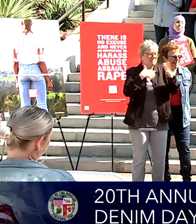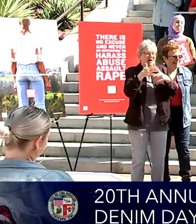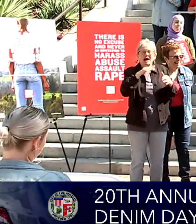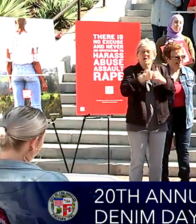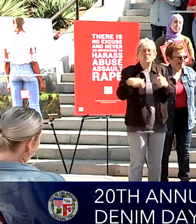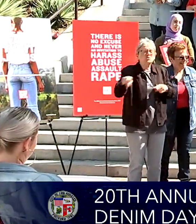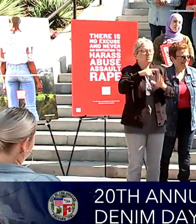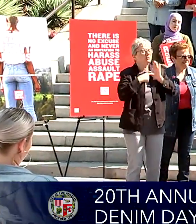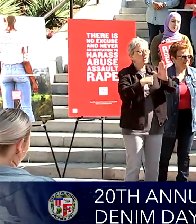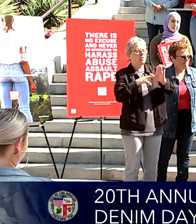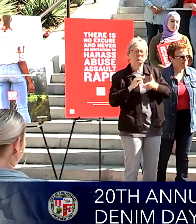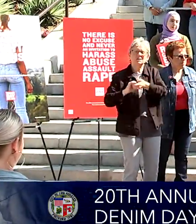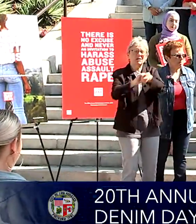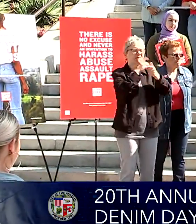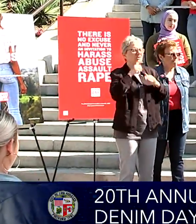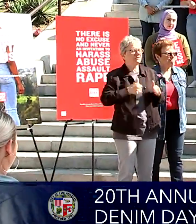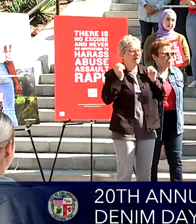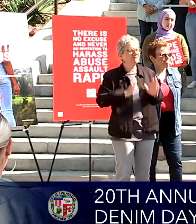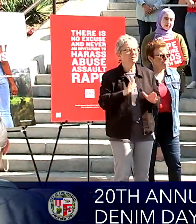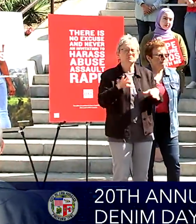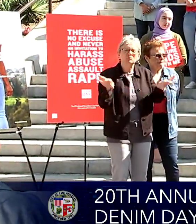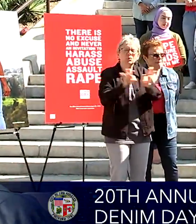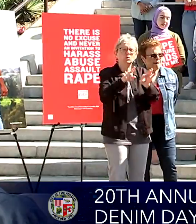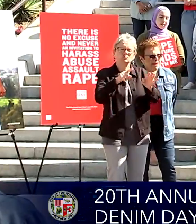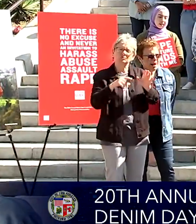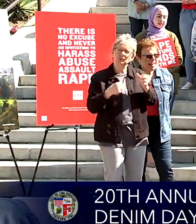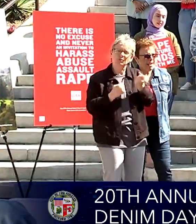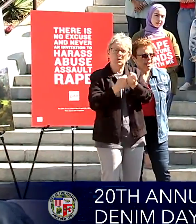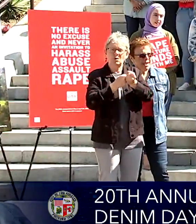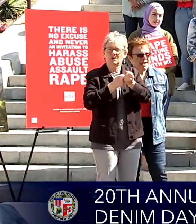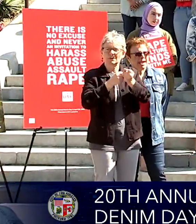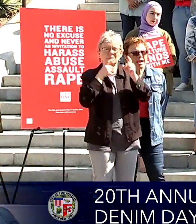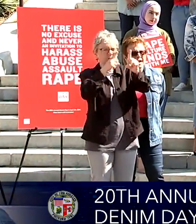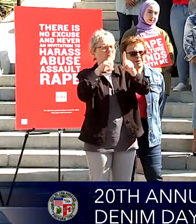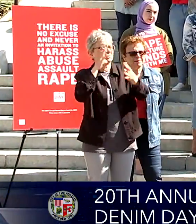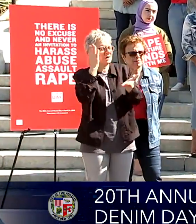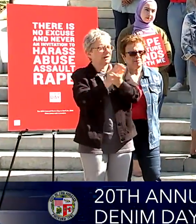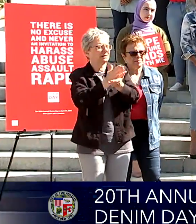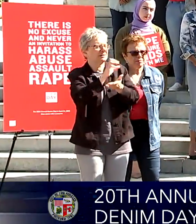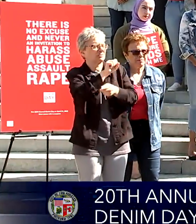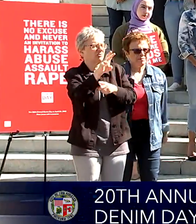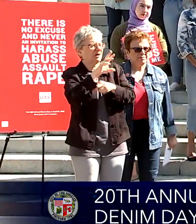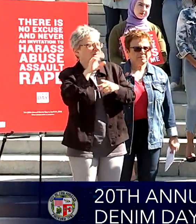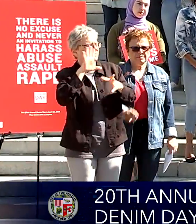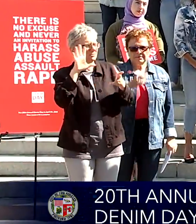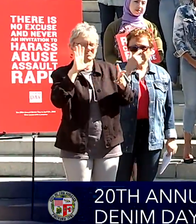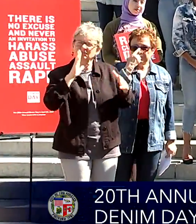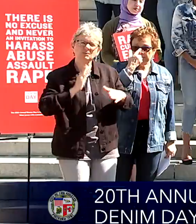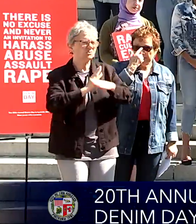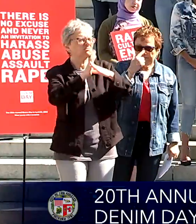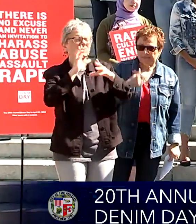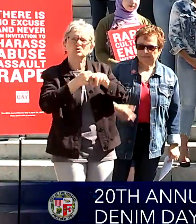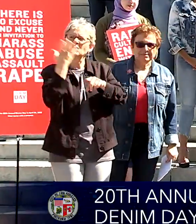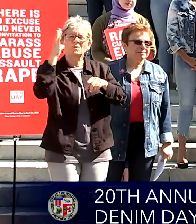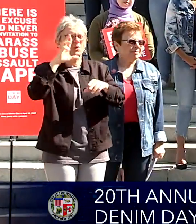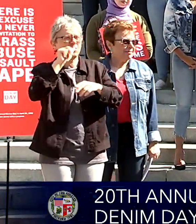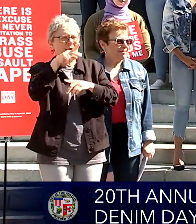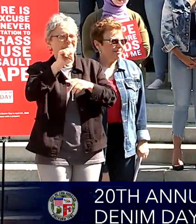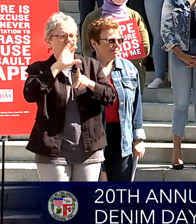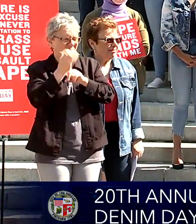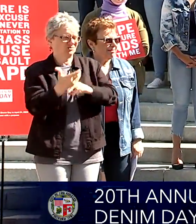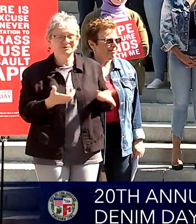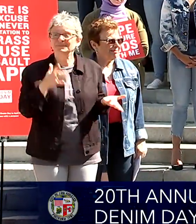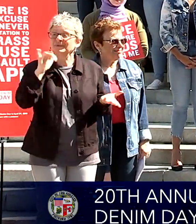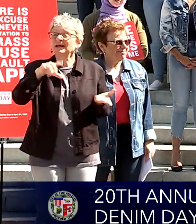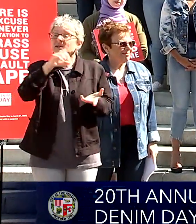Regardless of how you show solidarity for survivors, you're supporting the mission to end sexual violence and to disrupt rape culture.